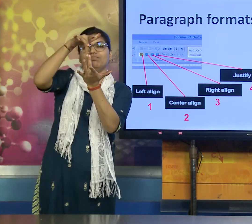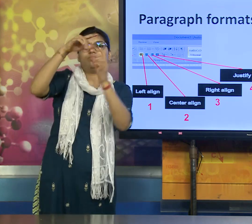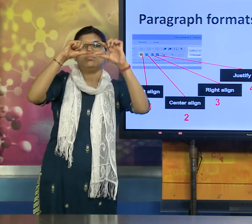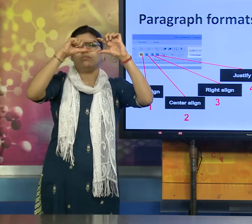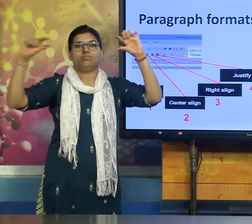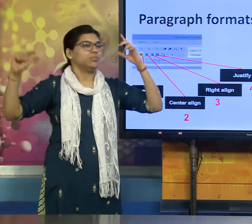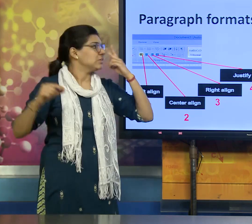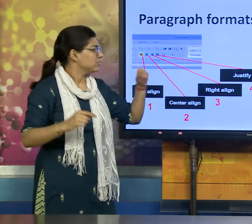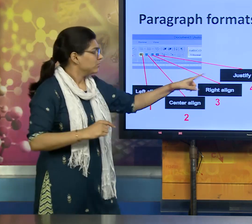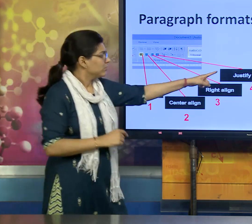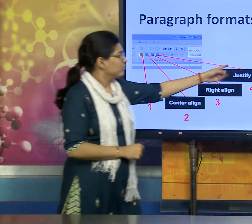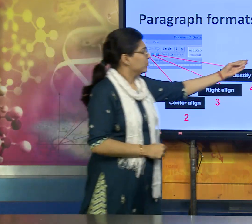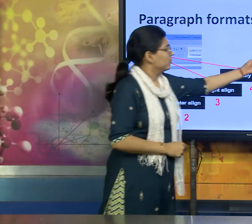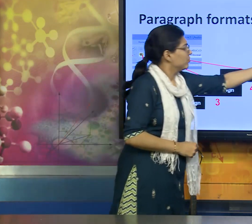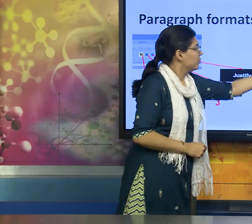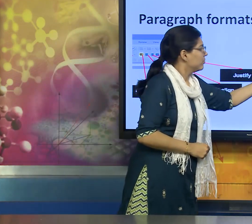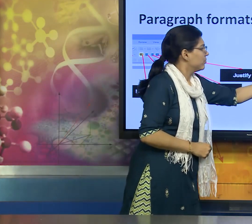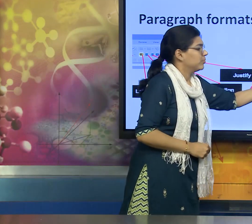text get appear in center align.